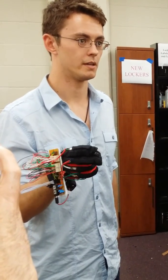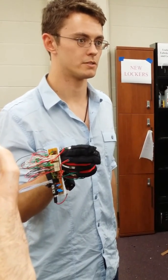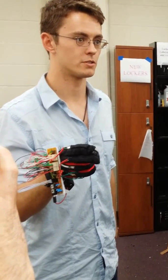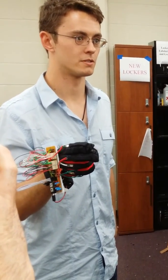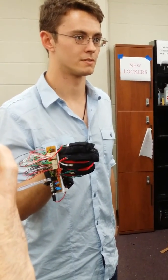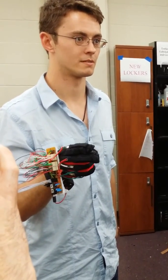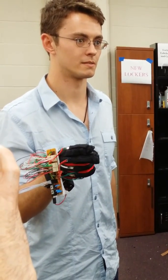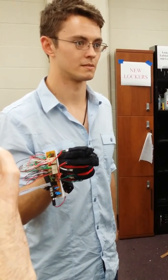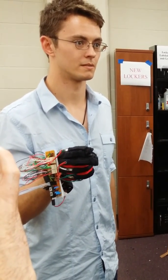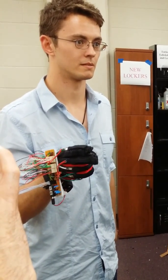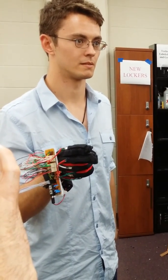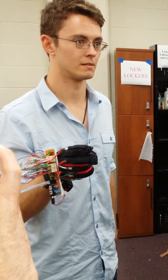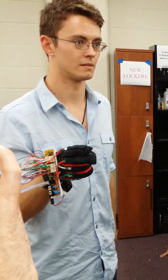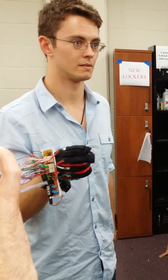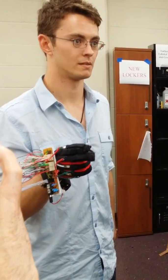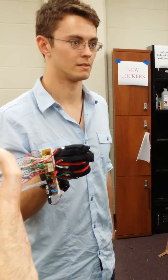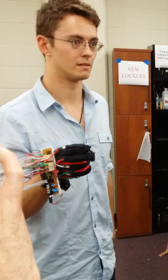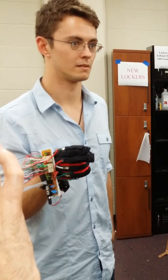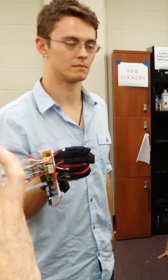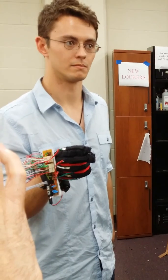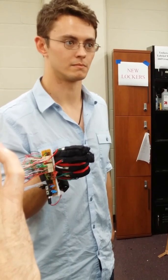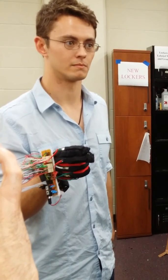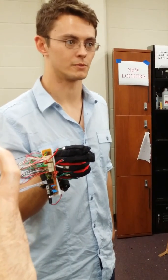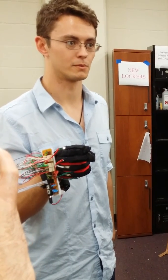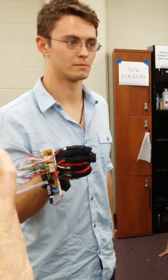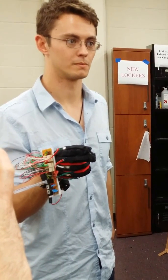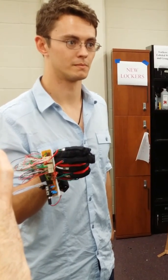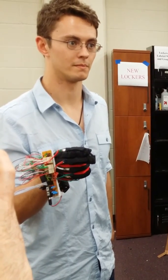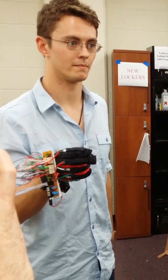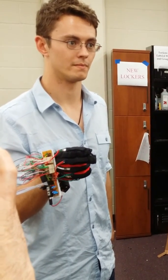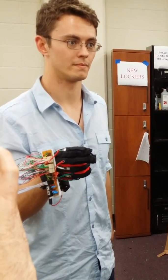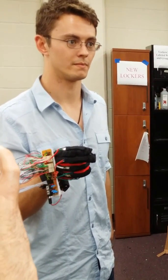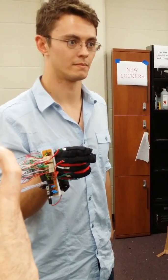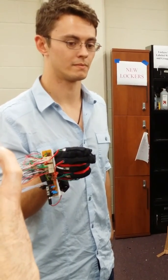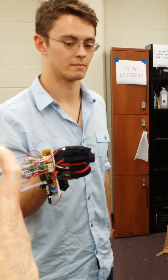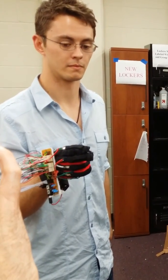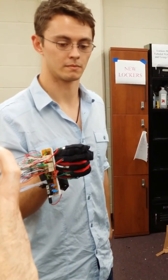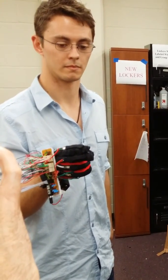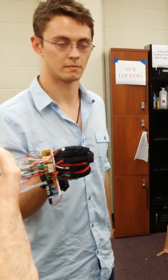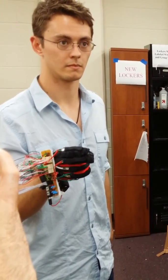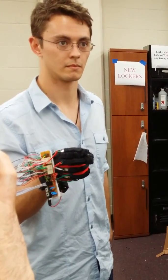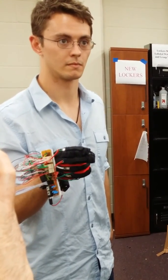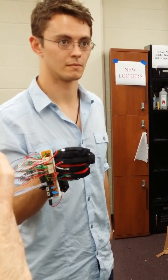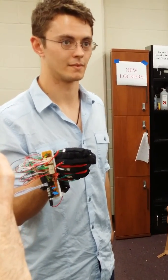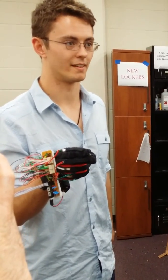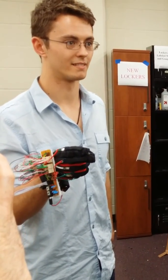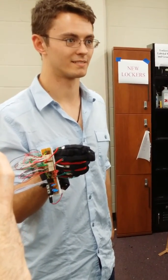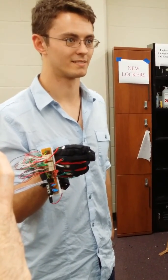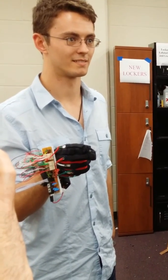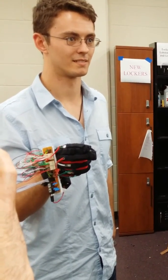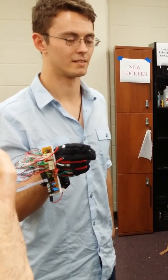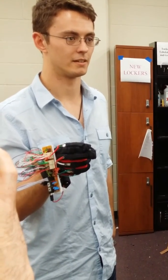H. Just reading, not H. Oh. It takes some time to stabilize, but it seems correct. Okay, there we go. All right.